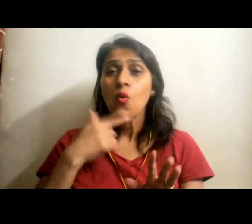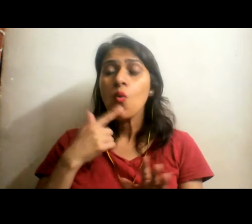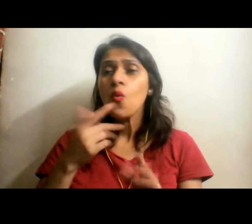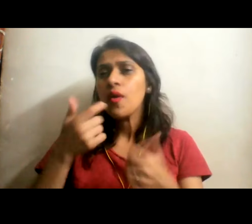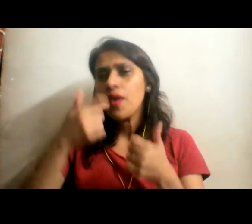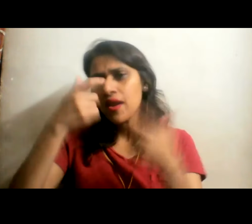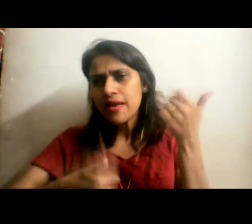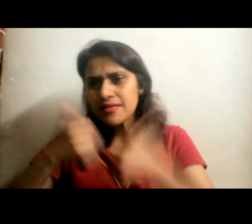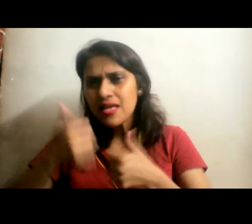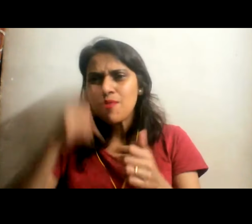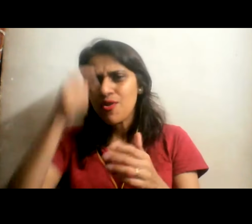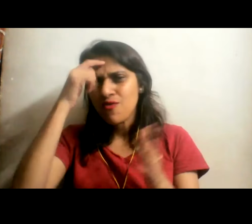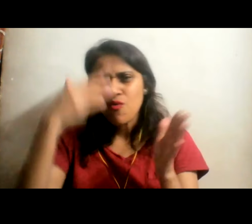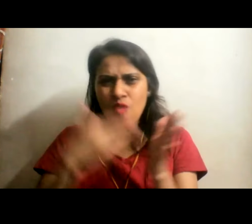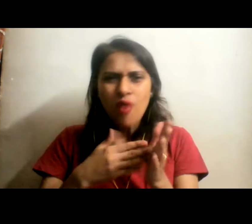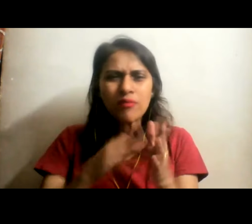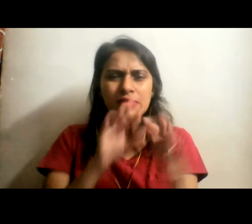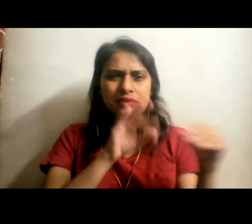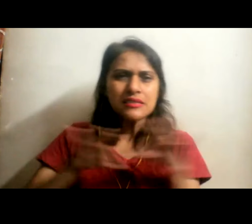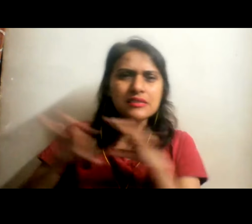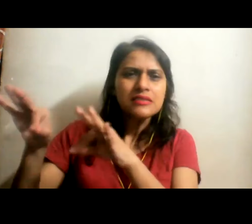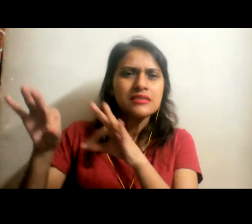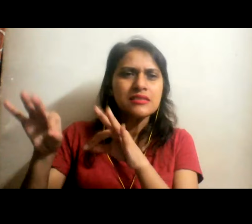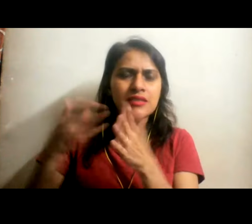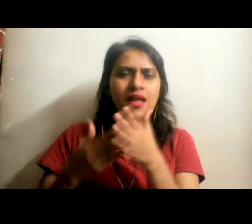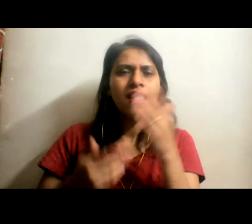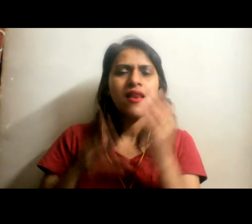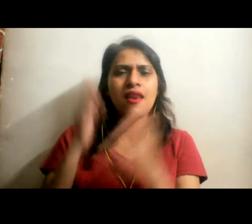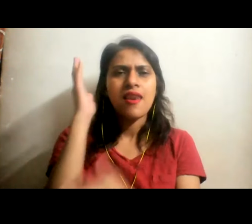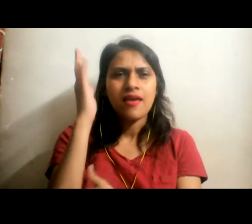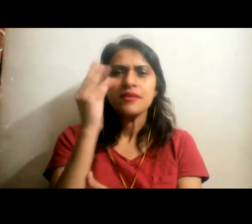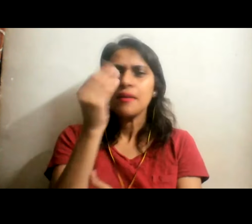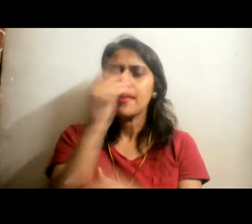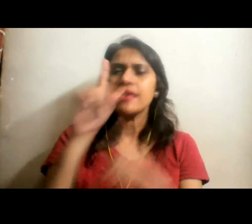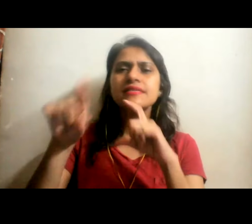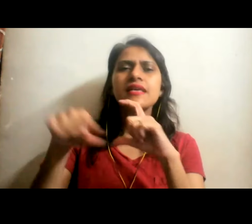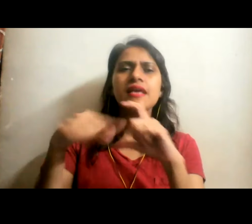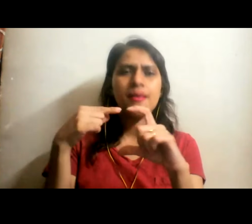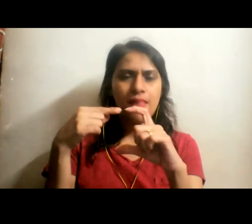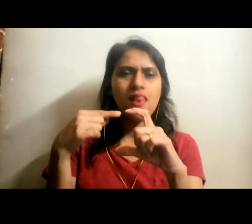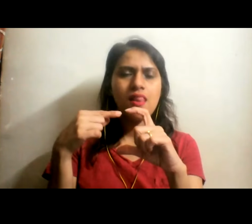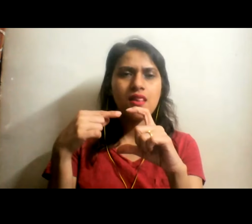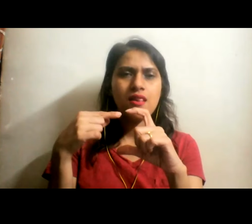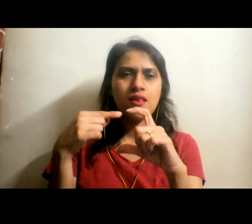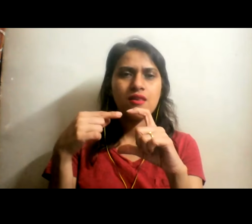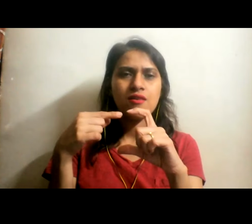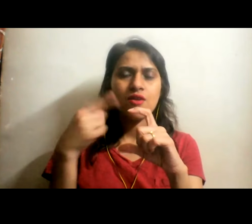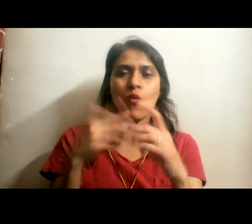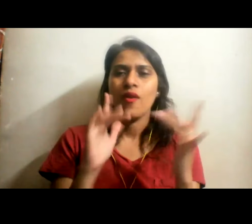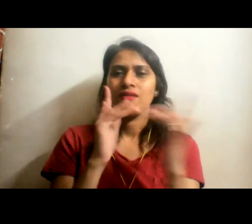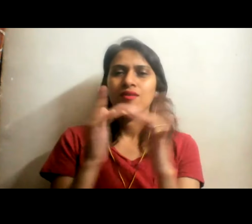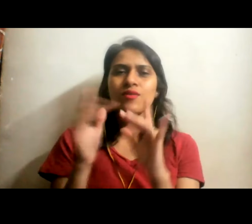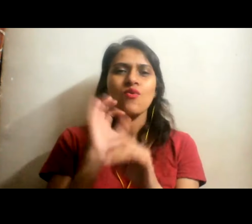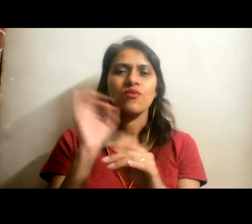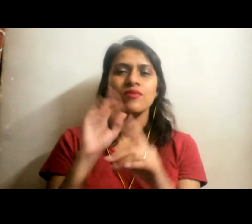is requesting for a shift of lectures, kindly email it to our email, official email ID, that is